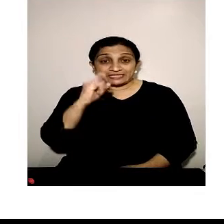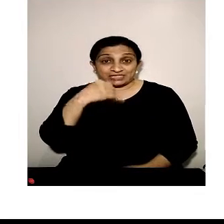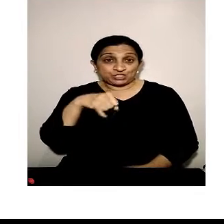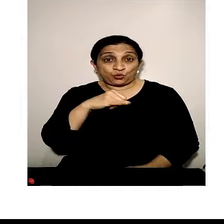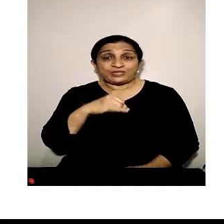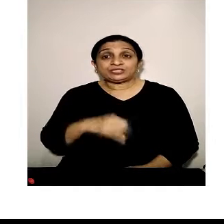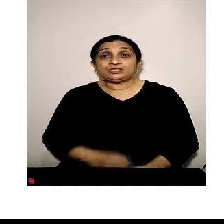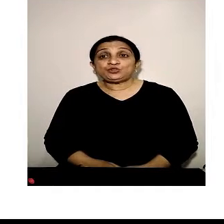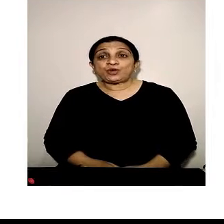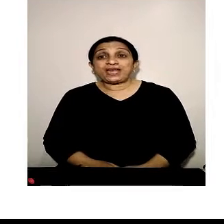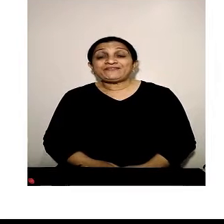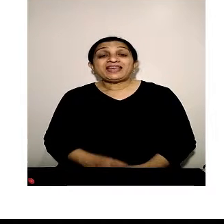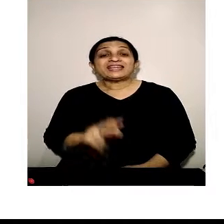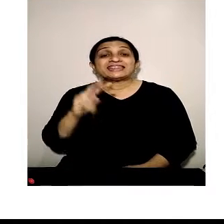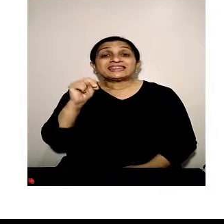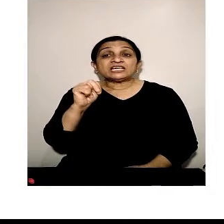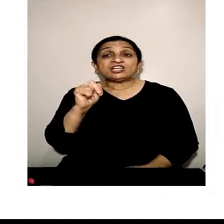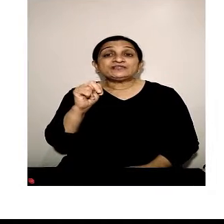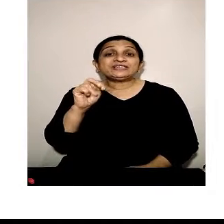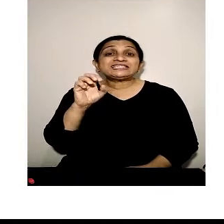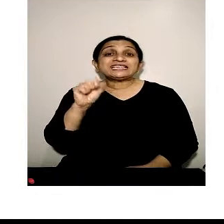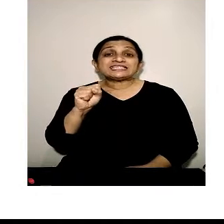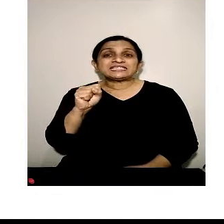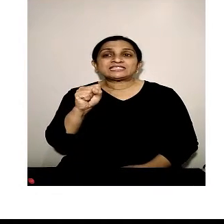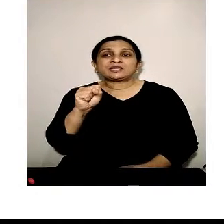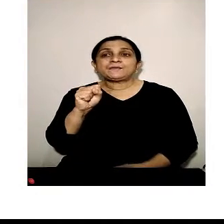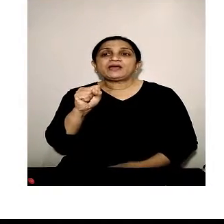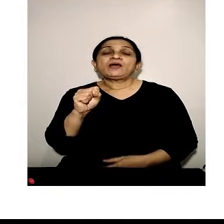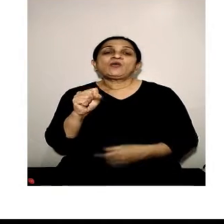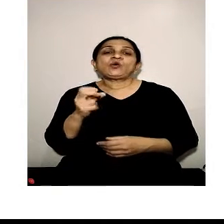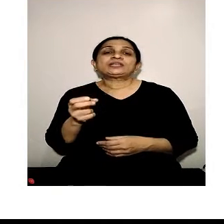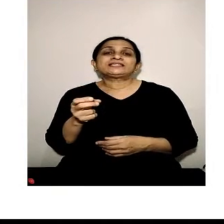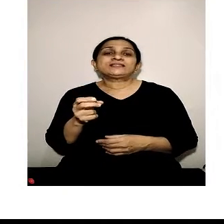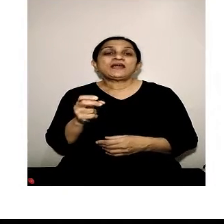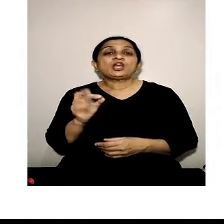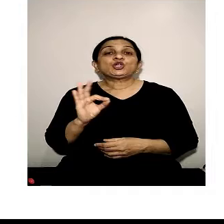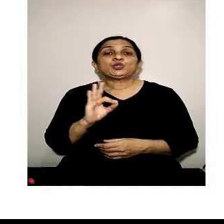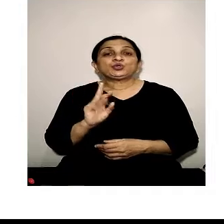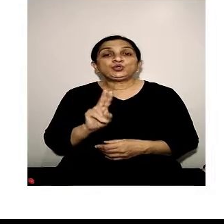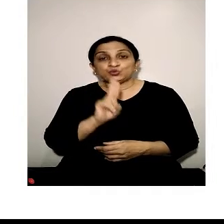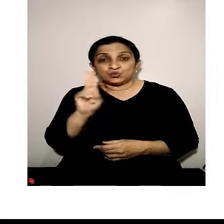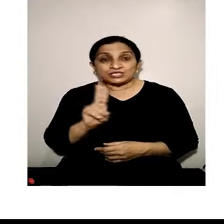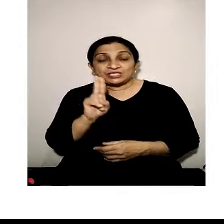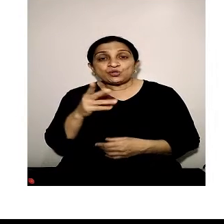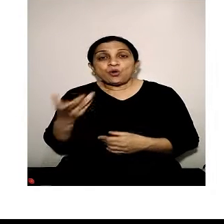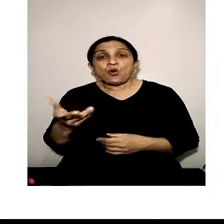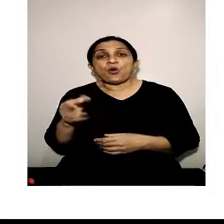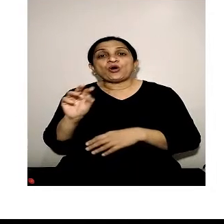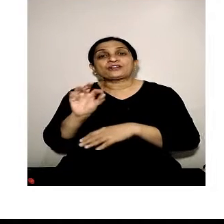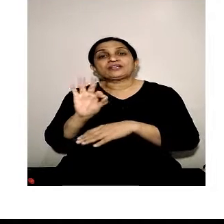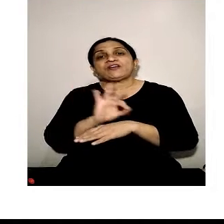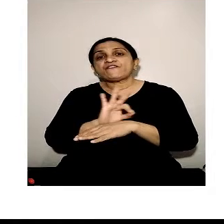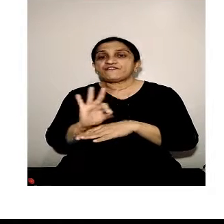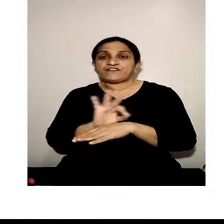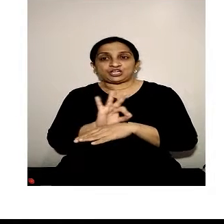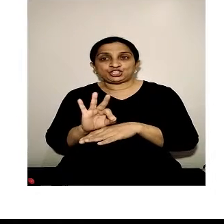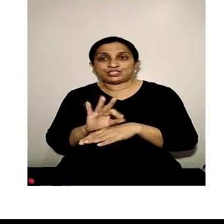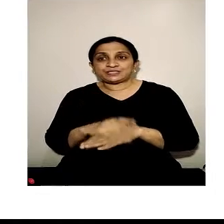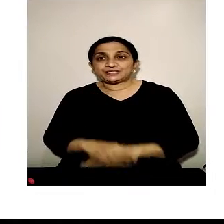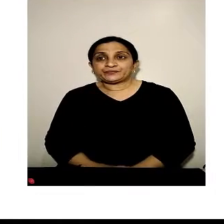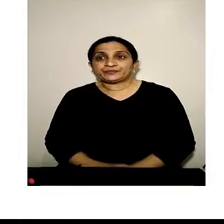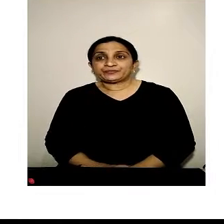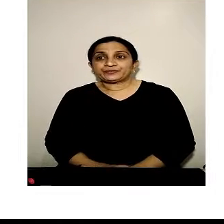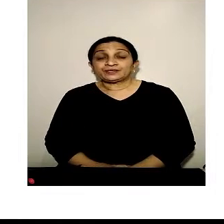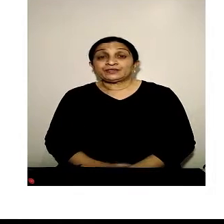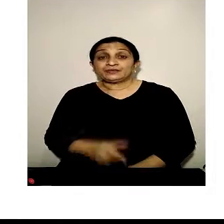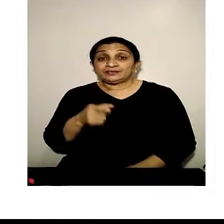Then the sixth question, you have nervous system. What is the uses or the